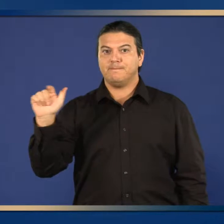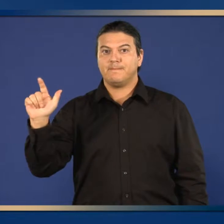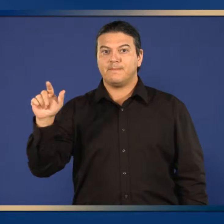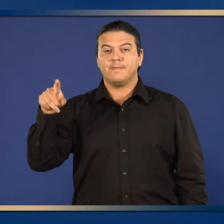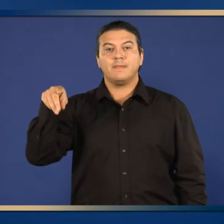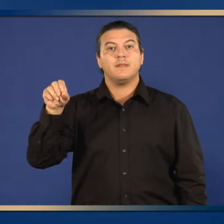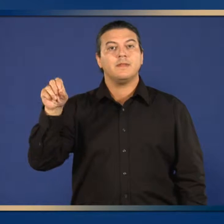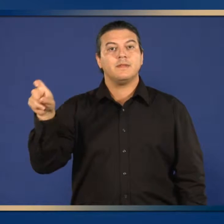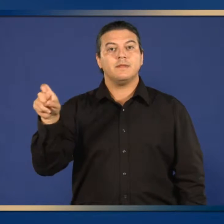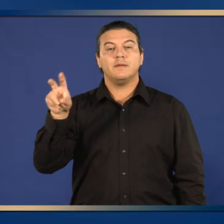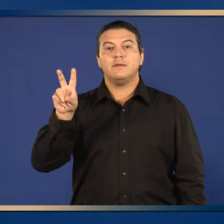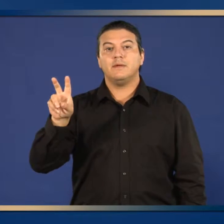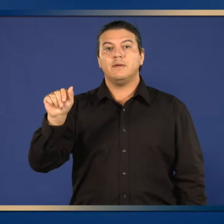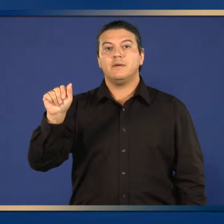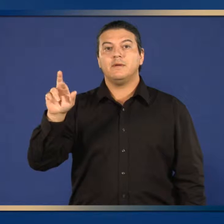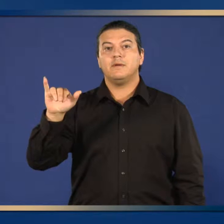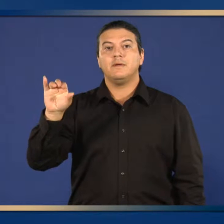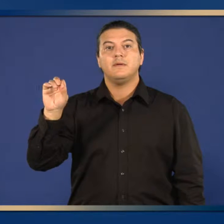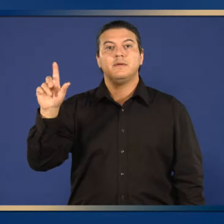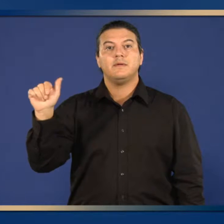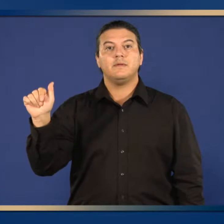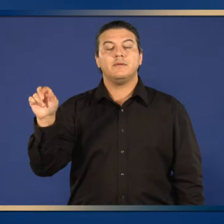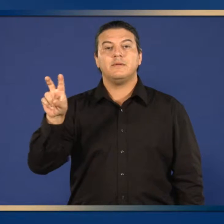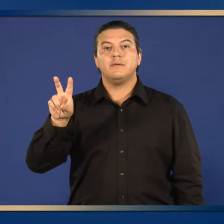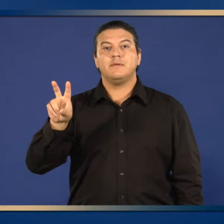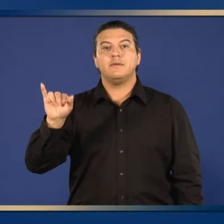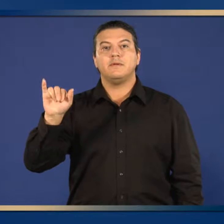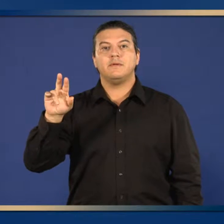Smallpox variola virus.